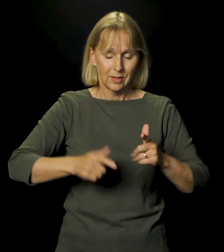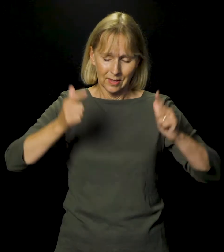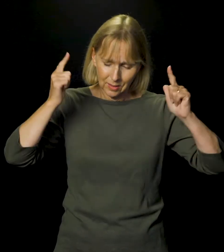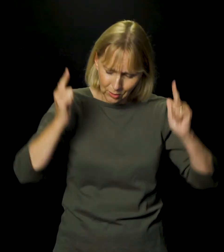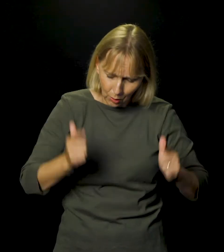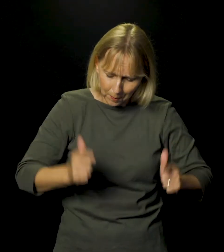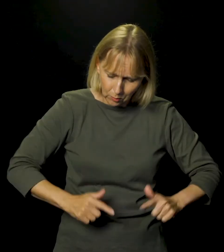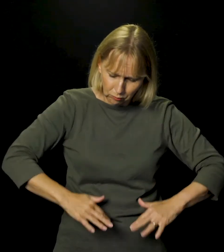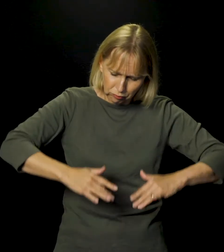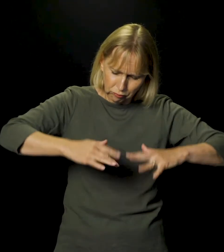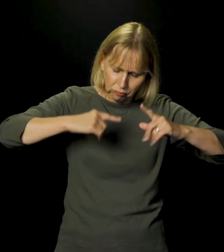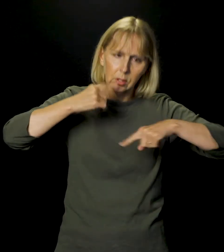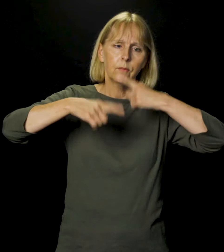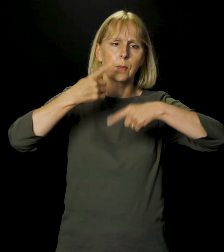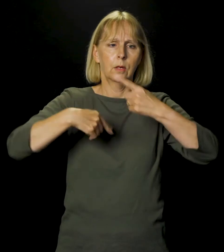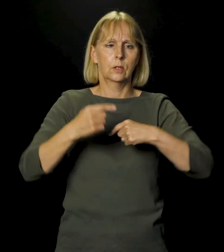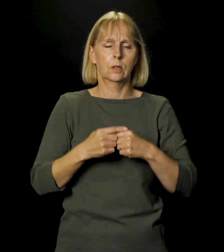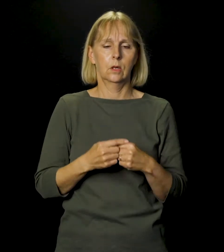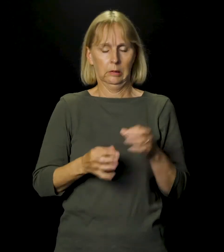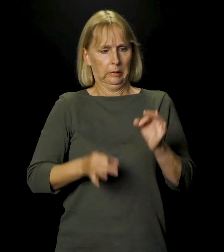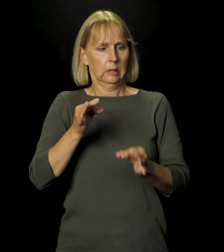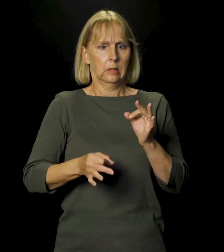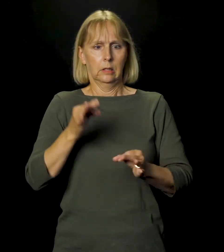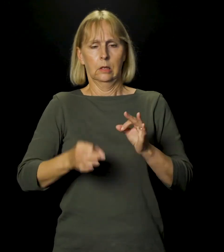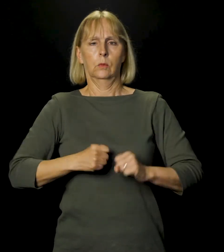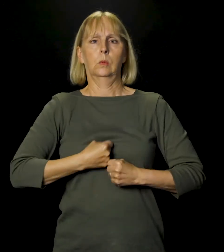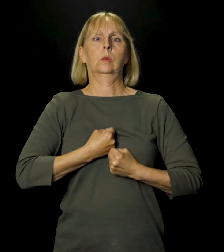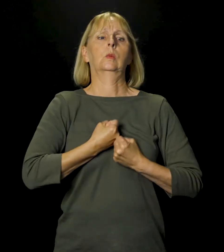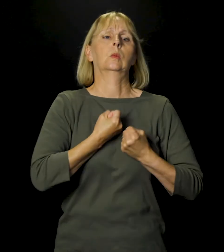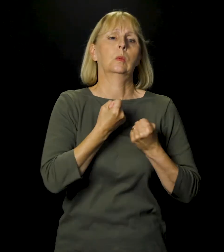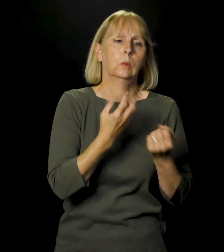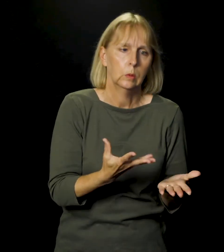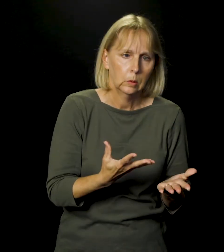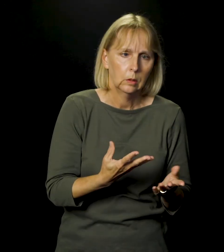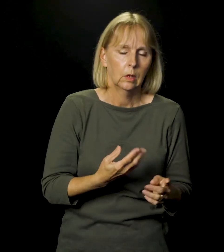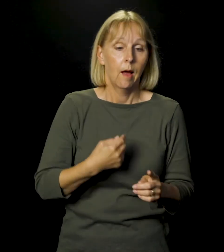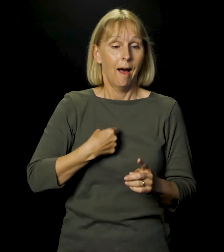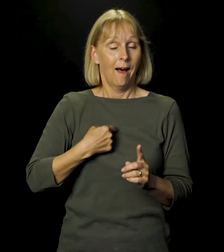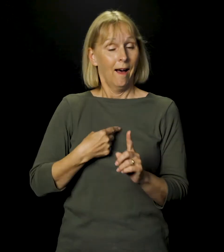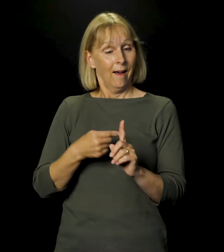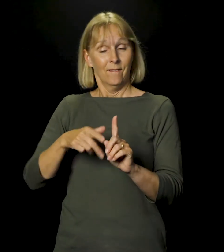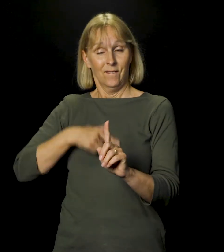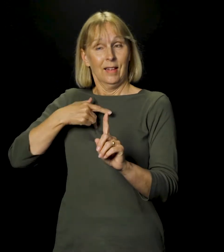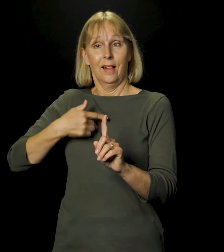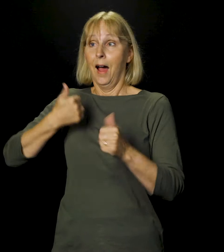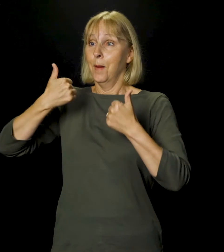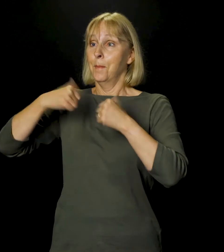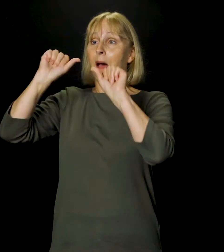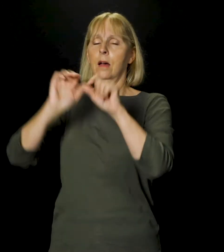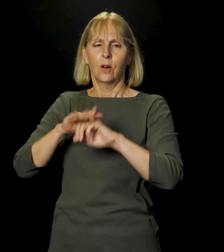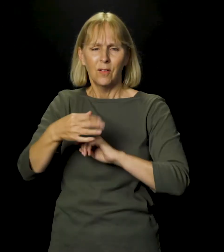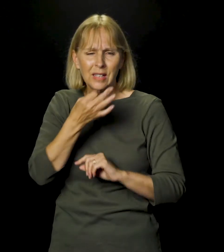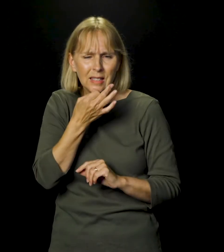information, decision fatigue. Maybe you experience a distorted view of your achievements. You might have an